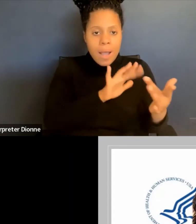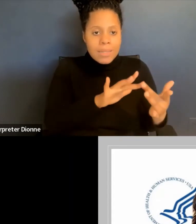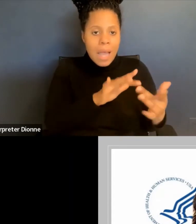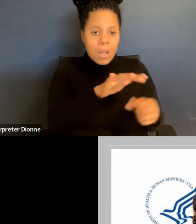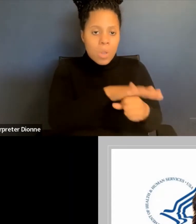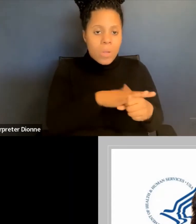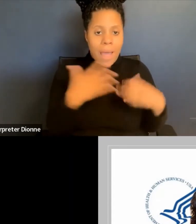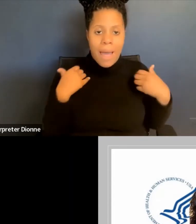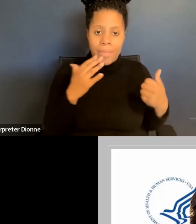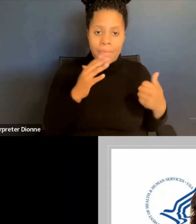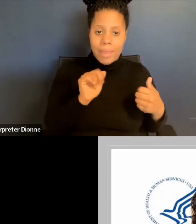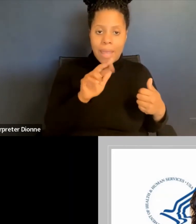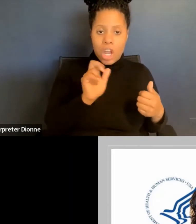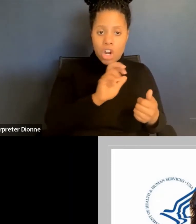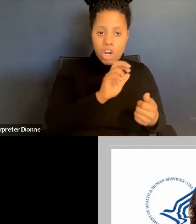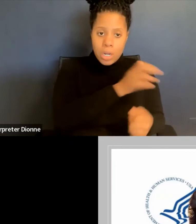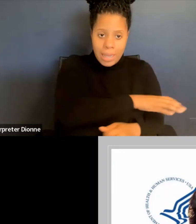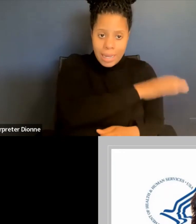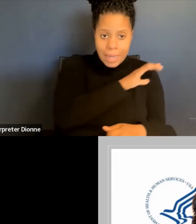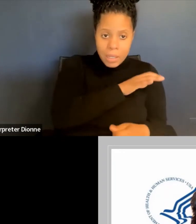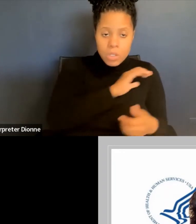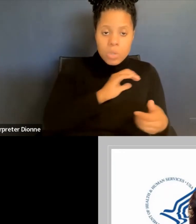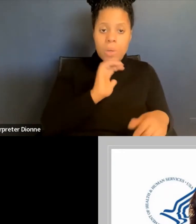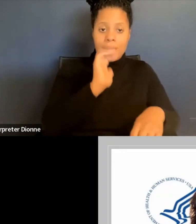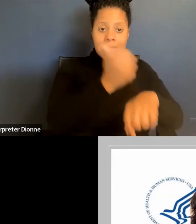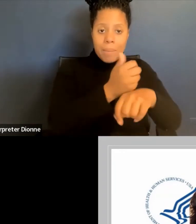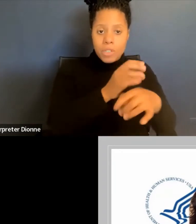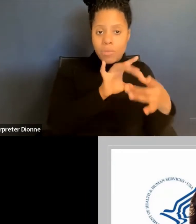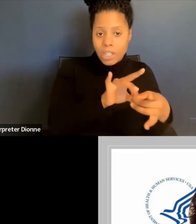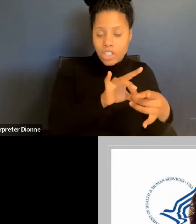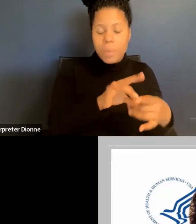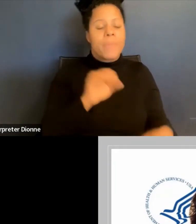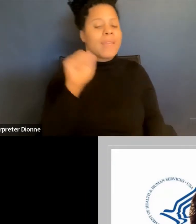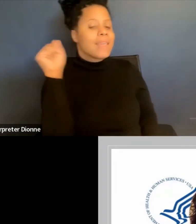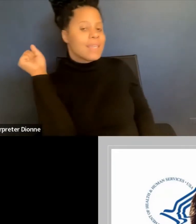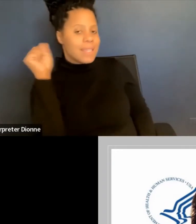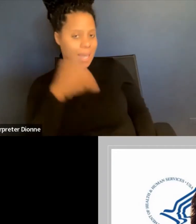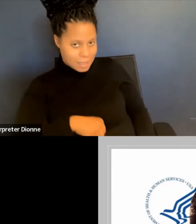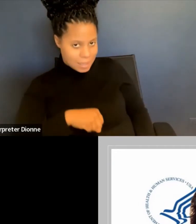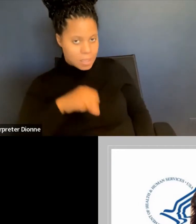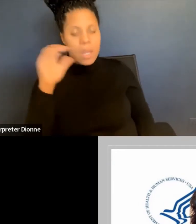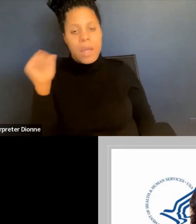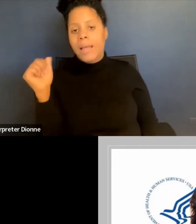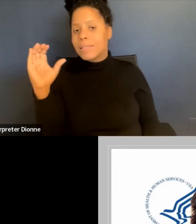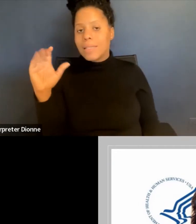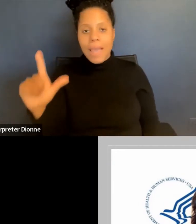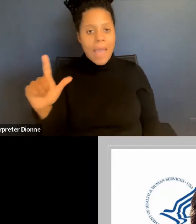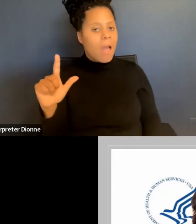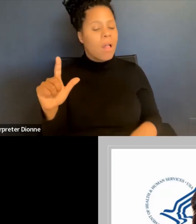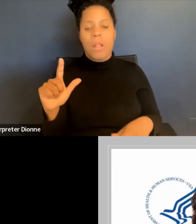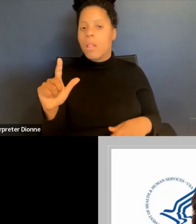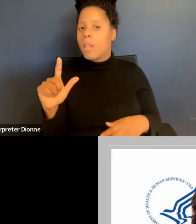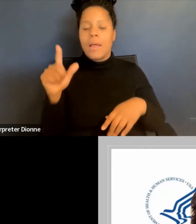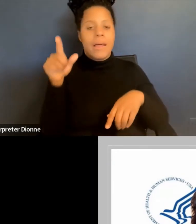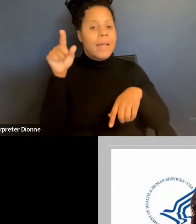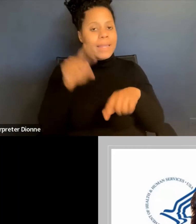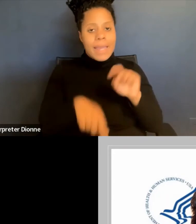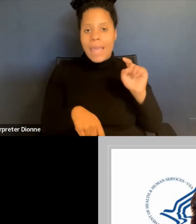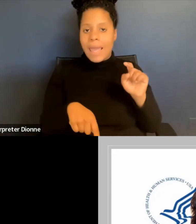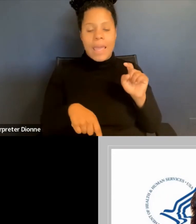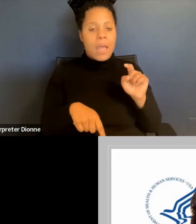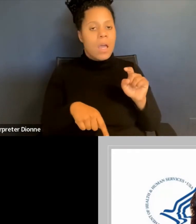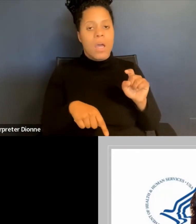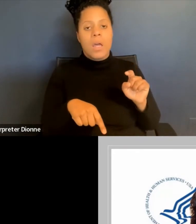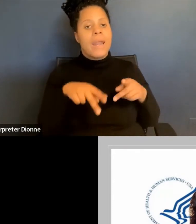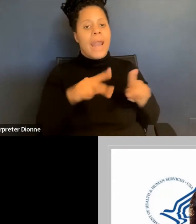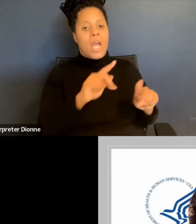establish that connection? Yes. So ACL does not have a way to directly have you order. As